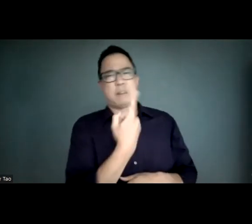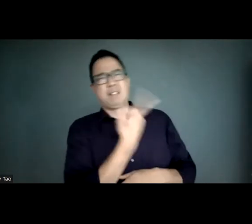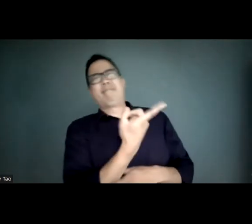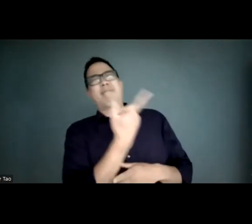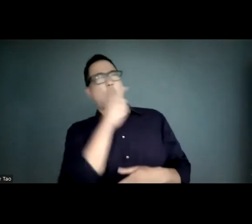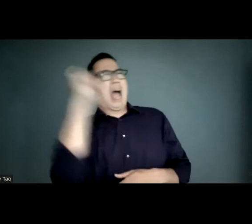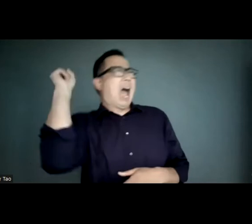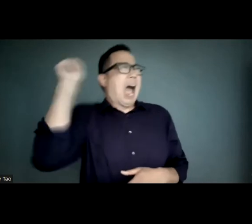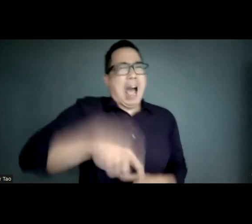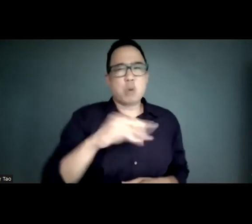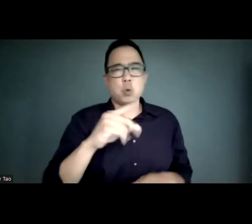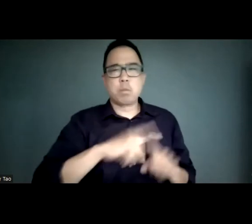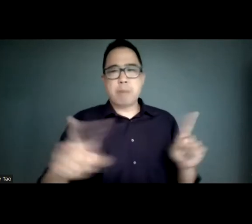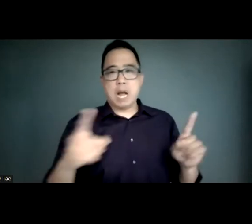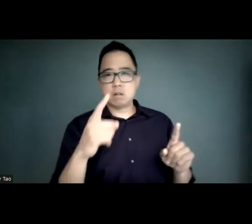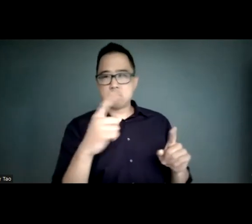The bottom line